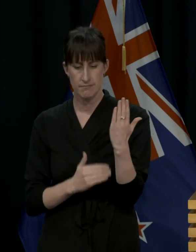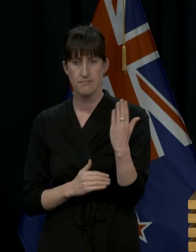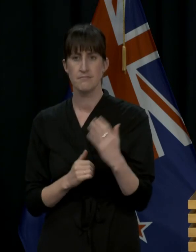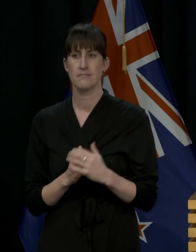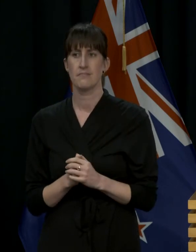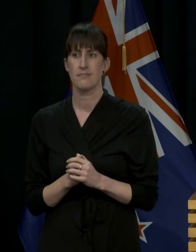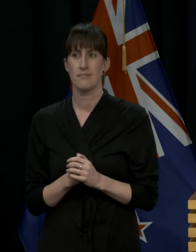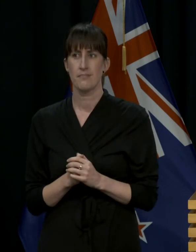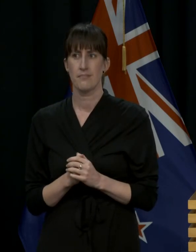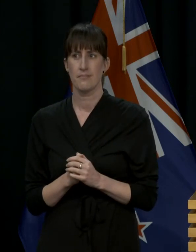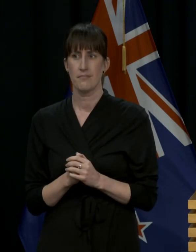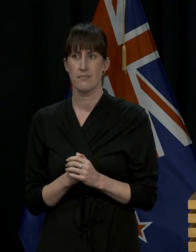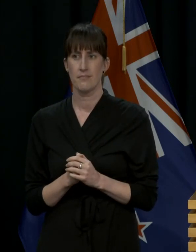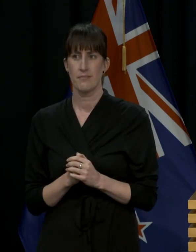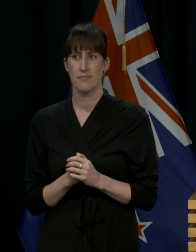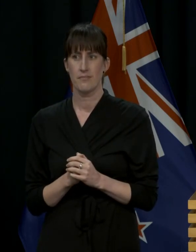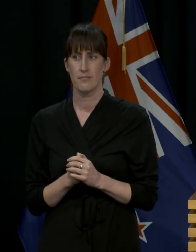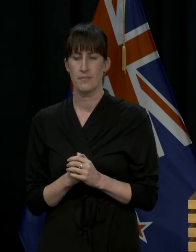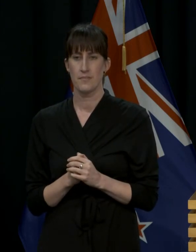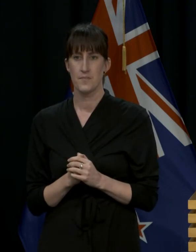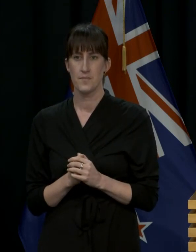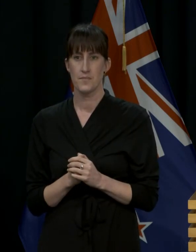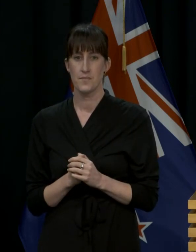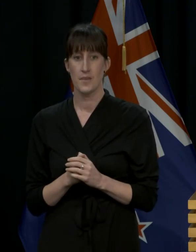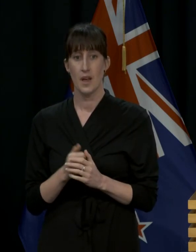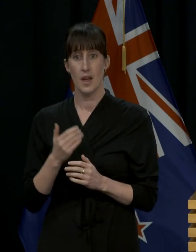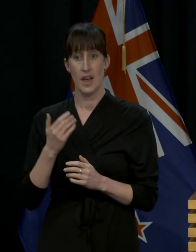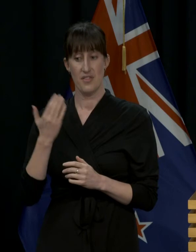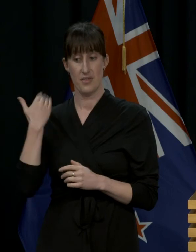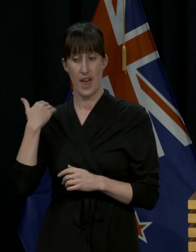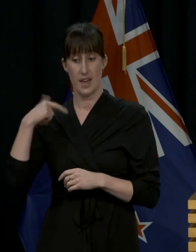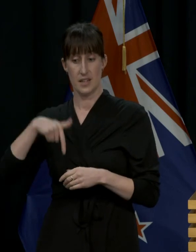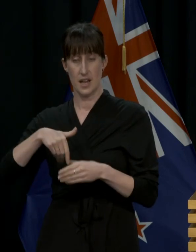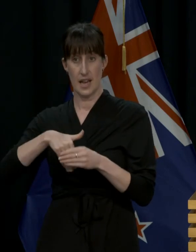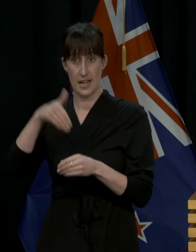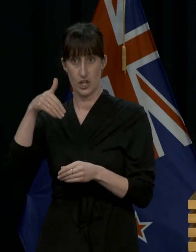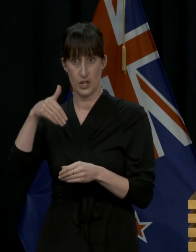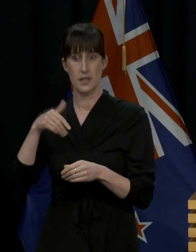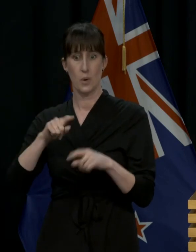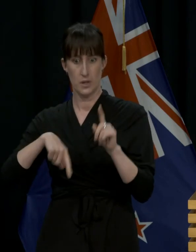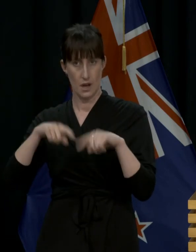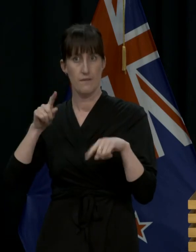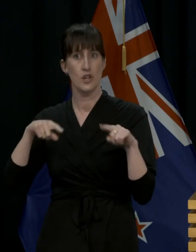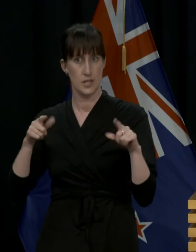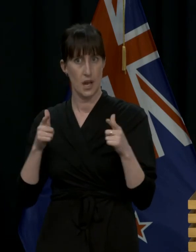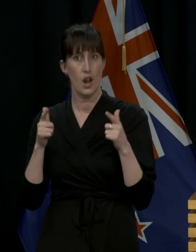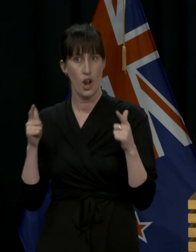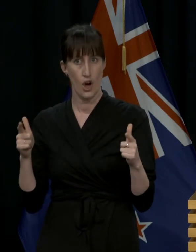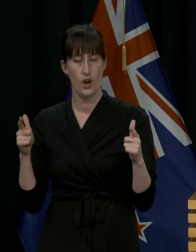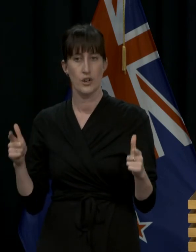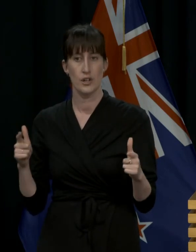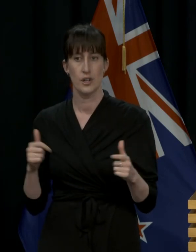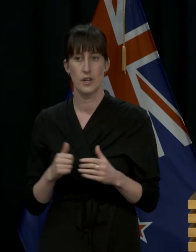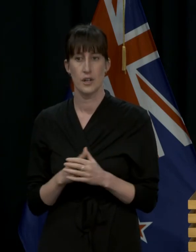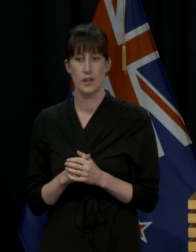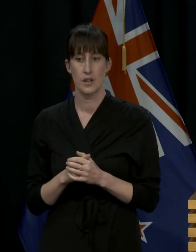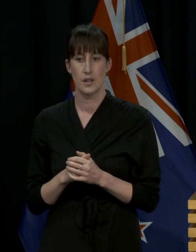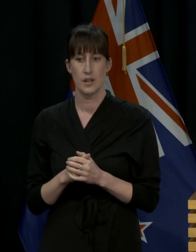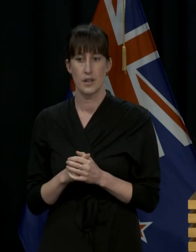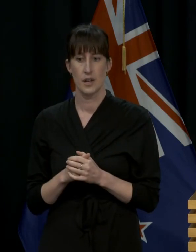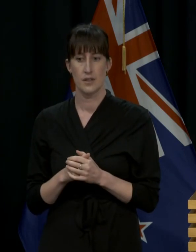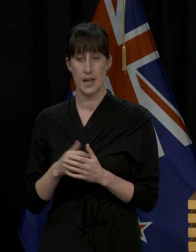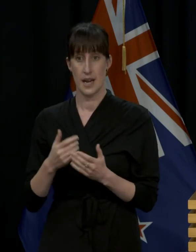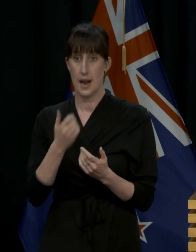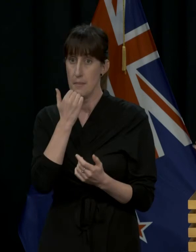see was that given we had in that election real diversity, particularly a significant increase in the number of women